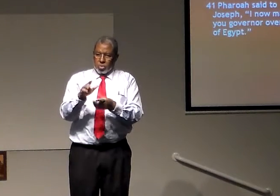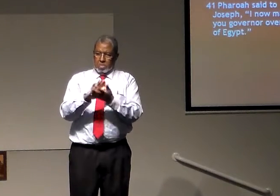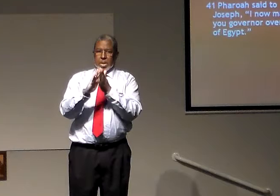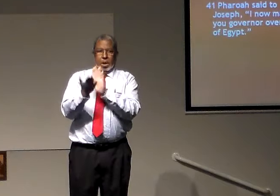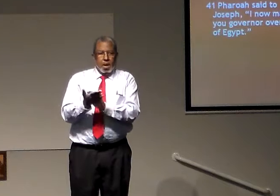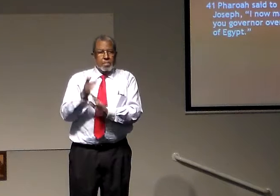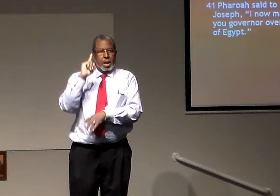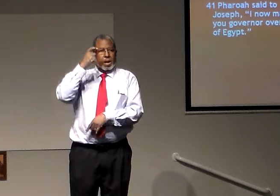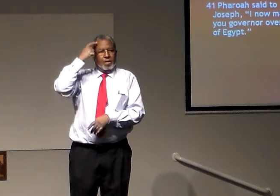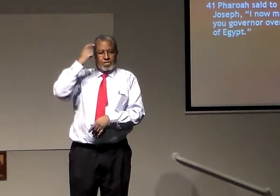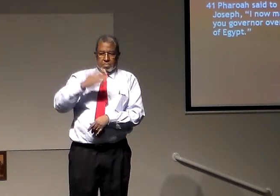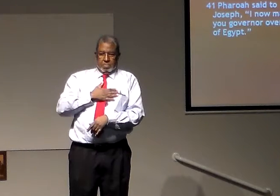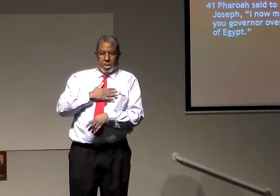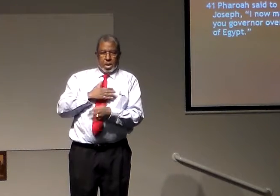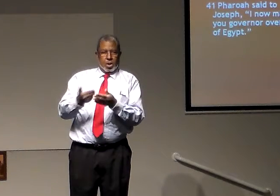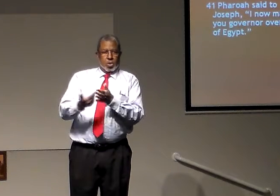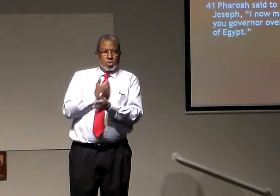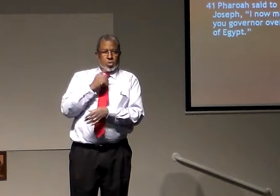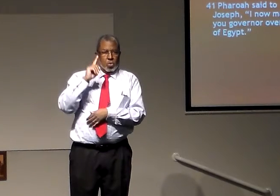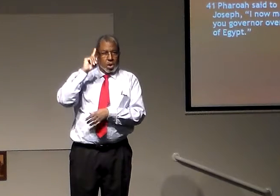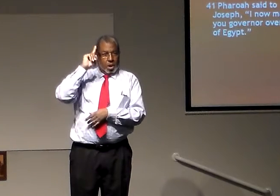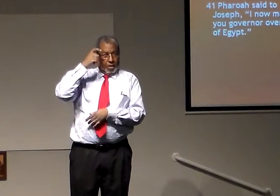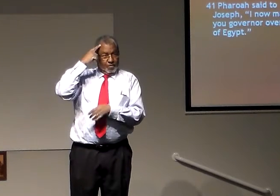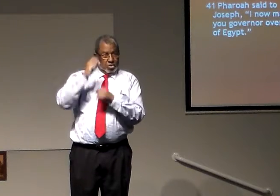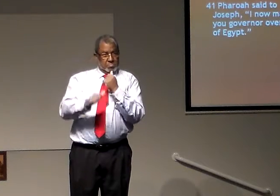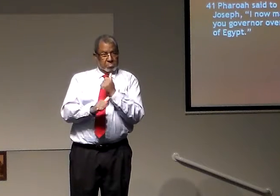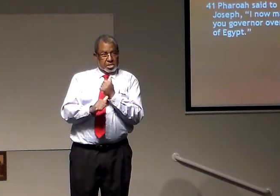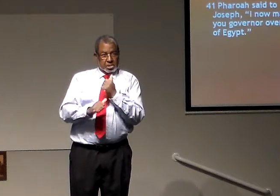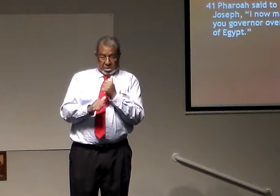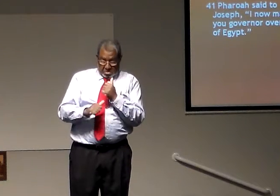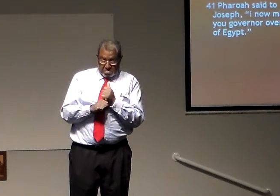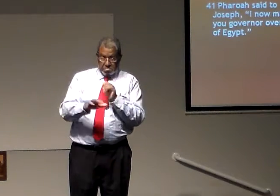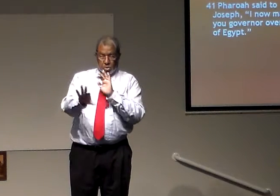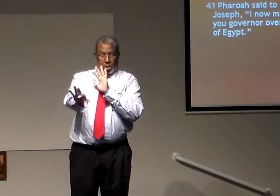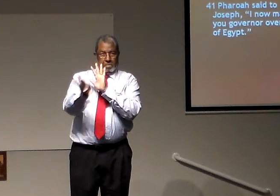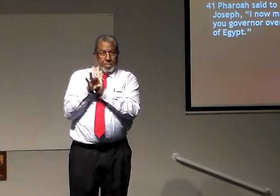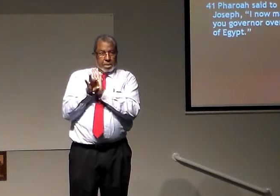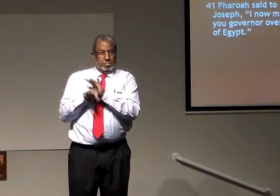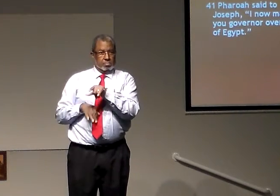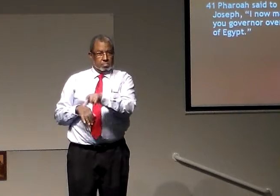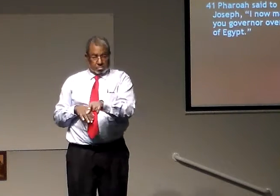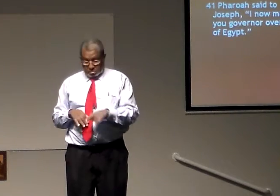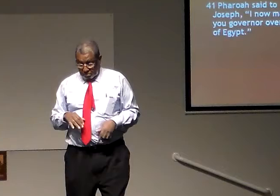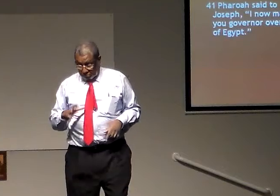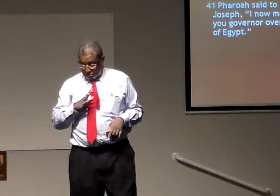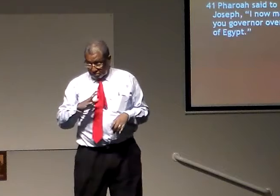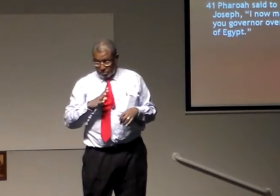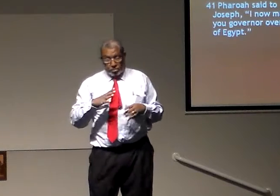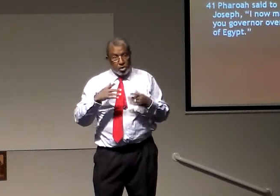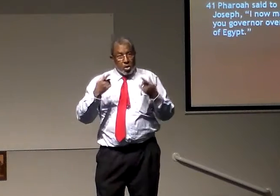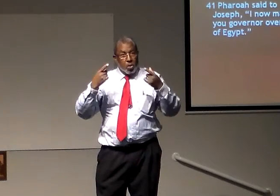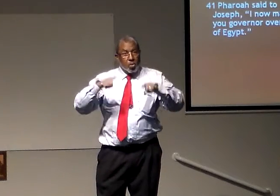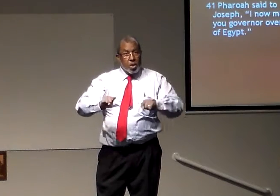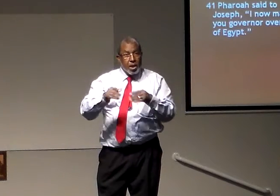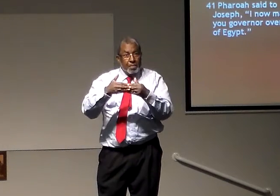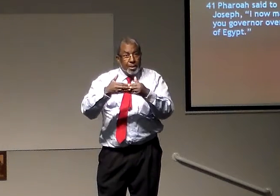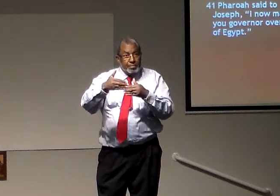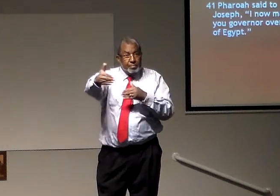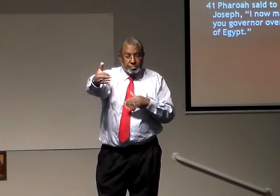don't you become a governor? So, that's what he did. So what happened